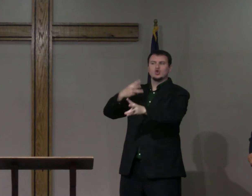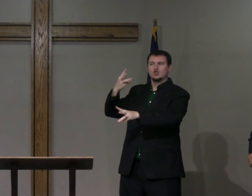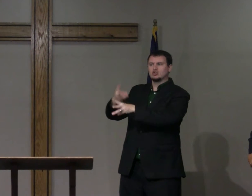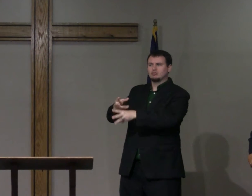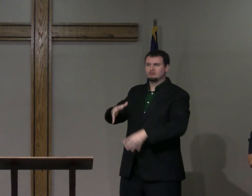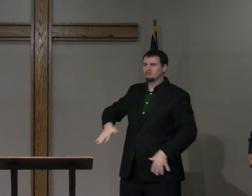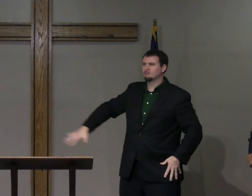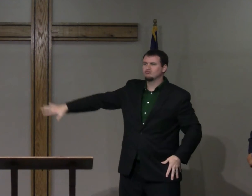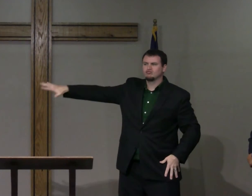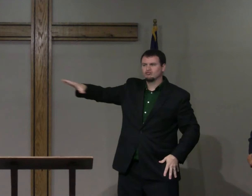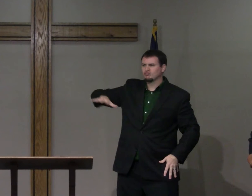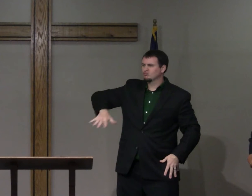saved.